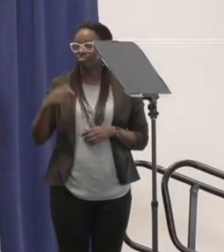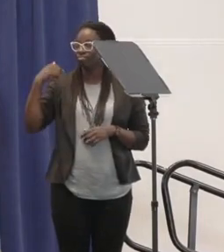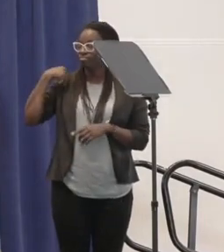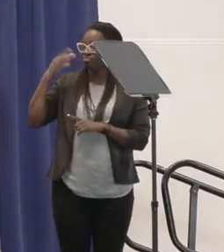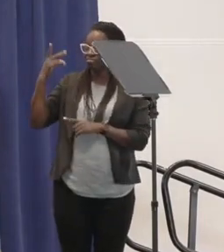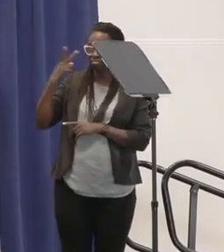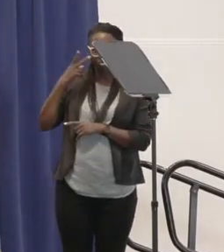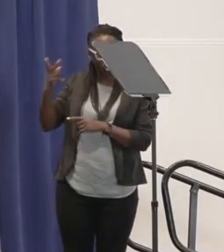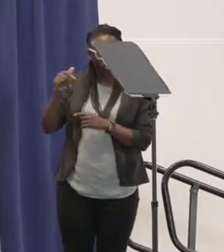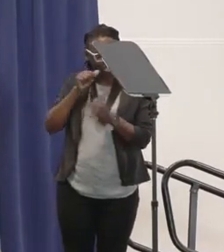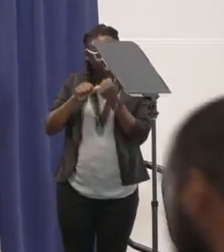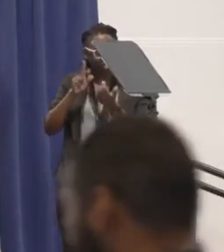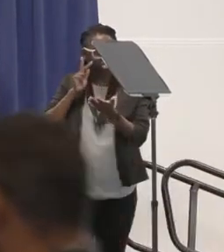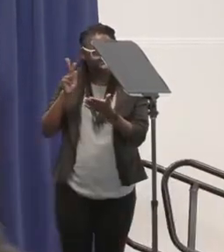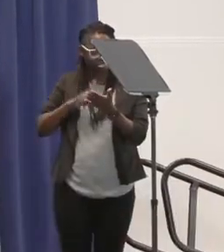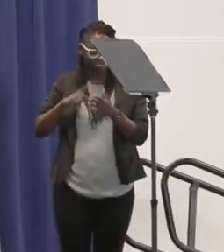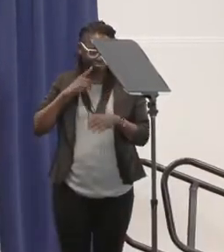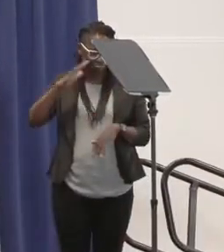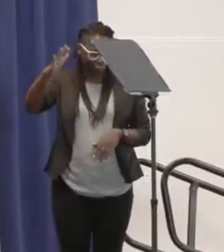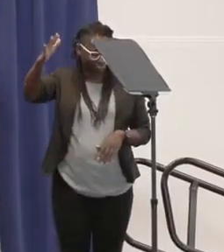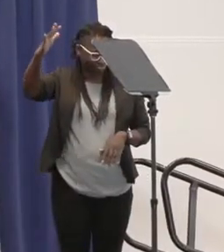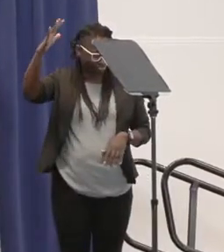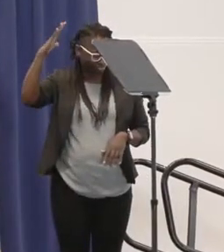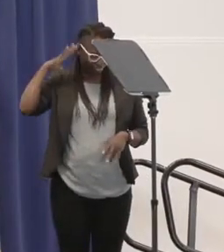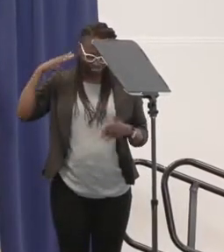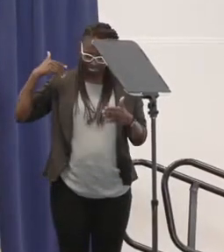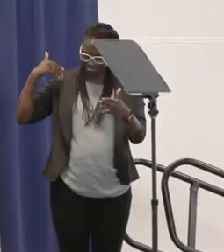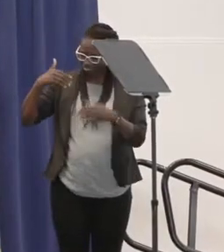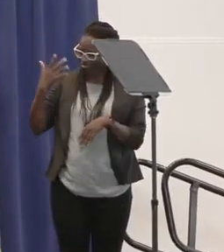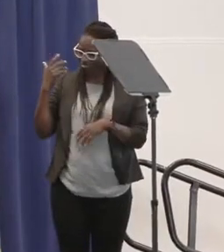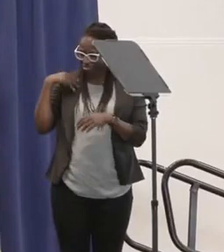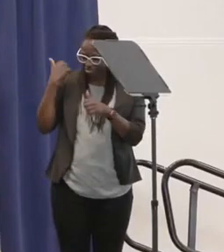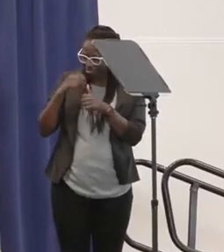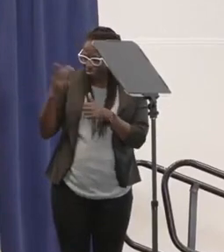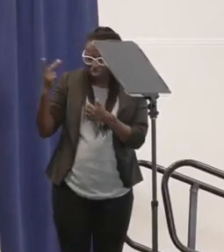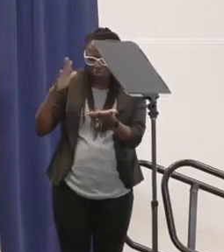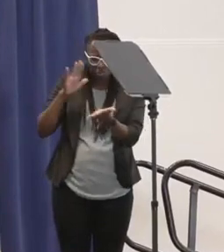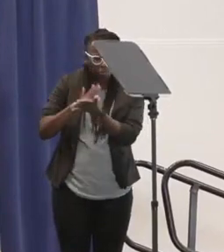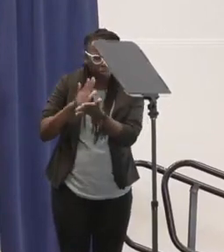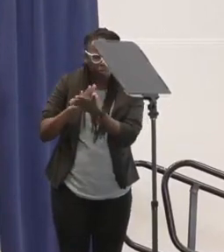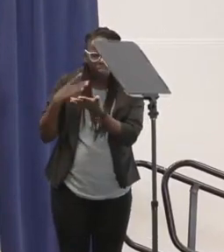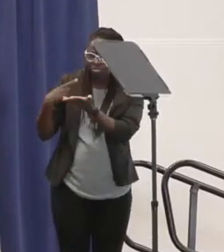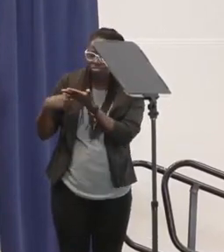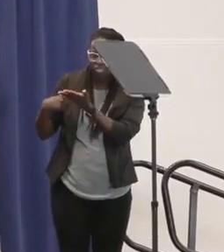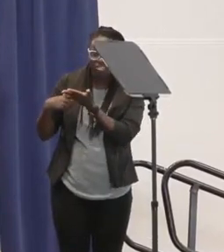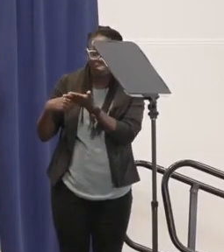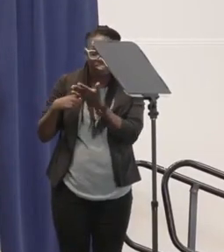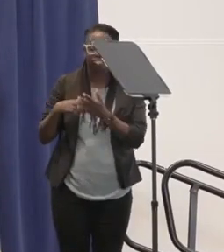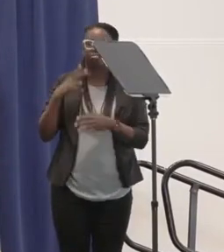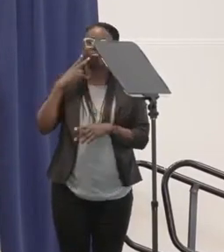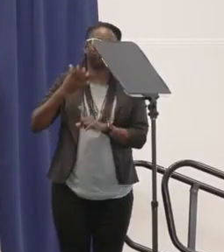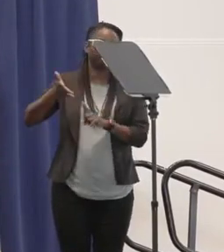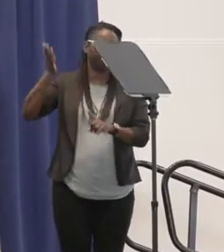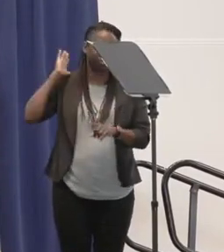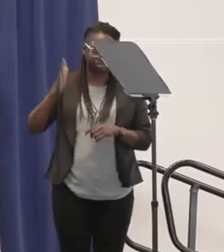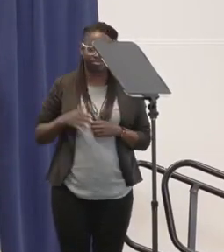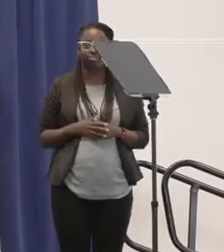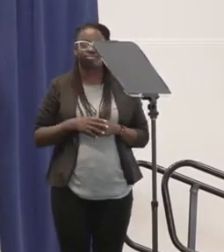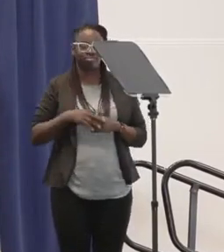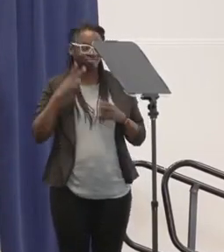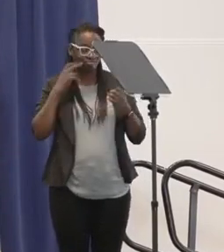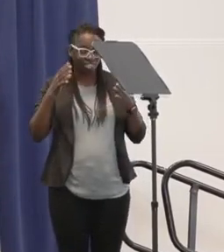ago. I am so happy to welcome so many other distinguished